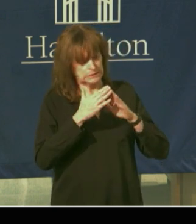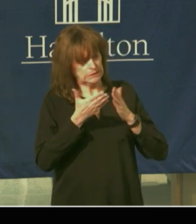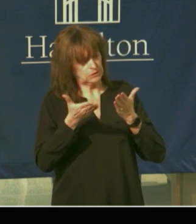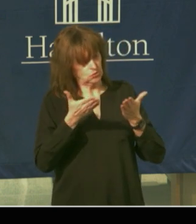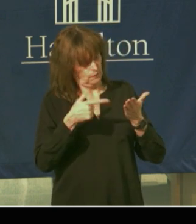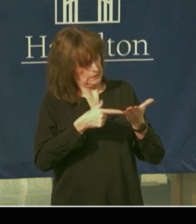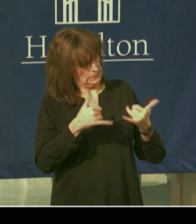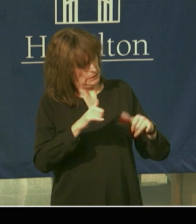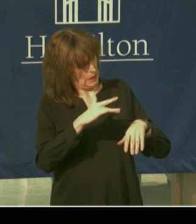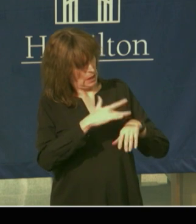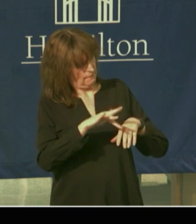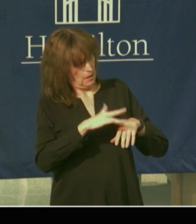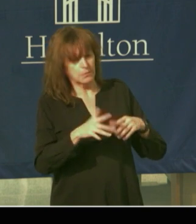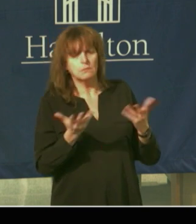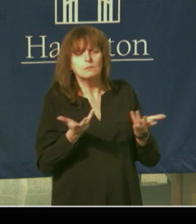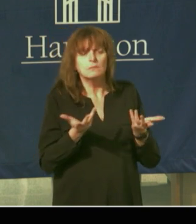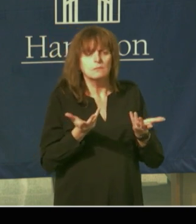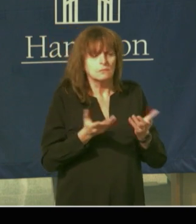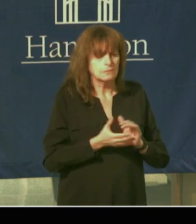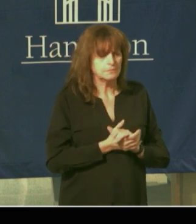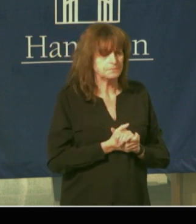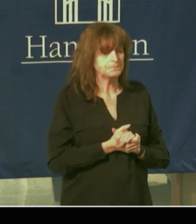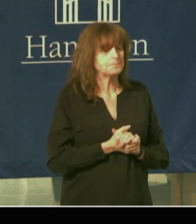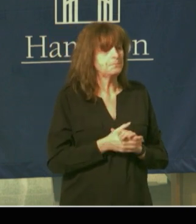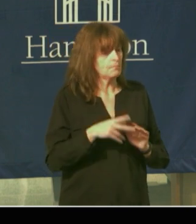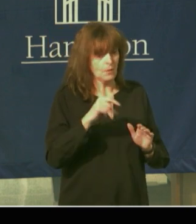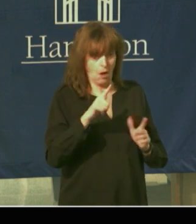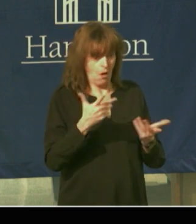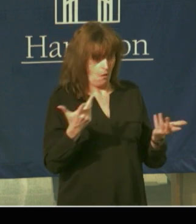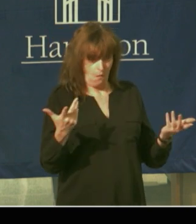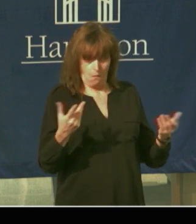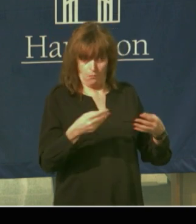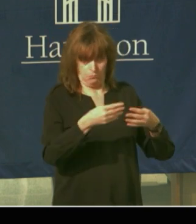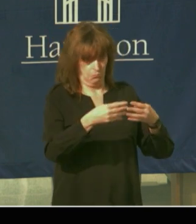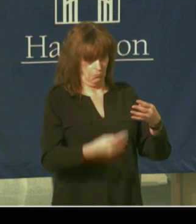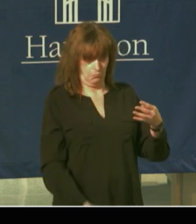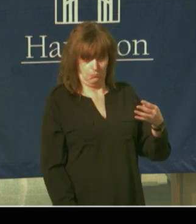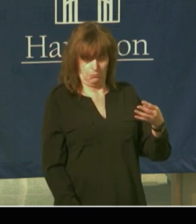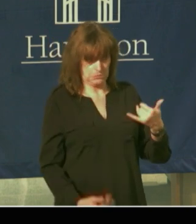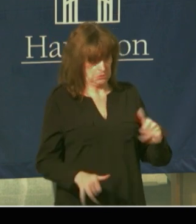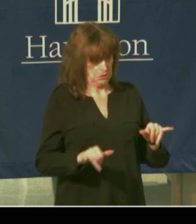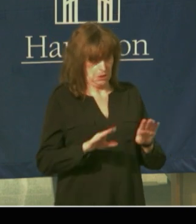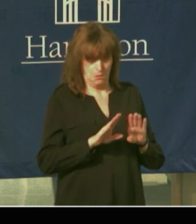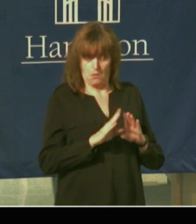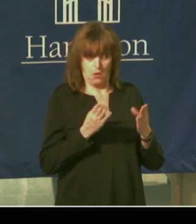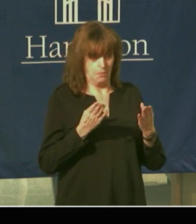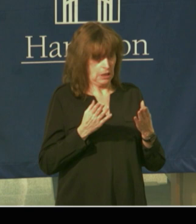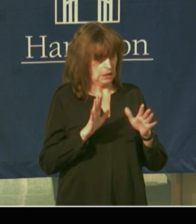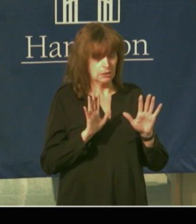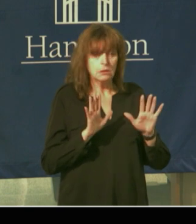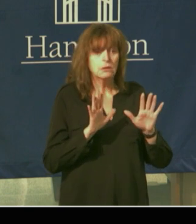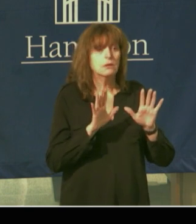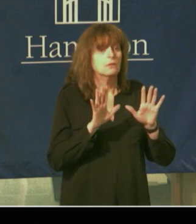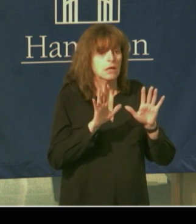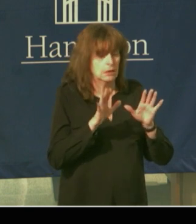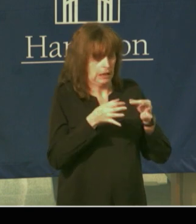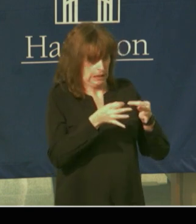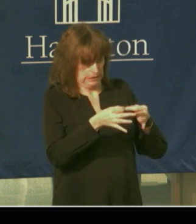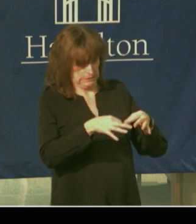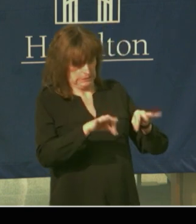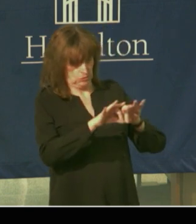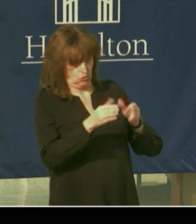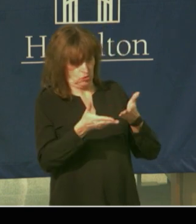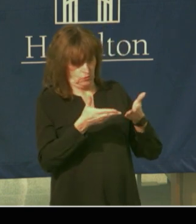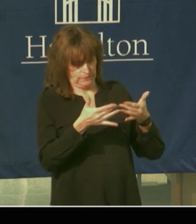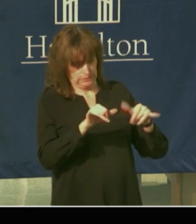is lots. And let's start with the really important one. Essential services have not been affected by this. We continue to deliver the key services